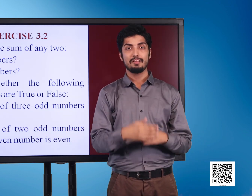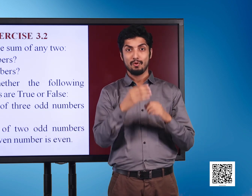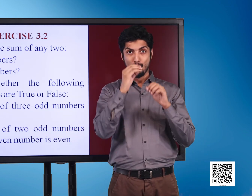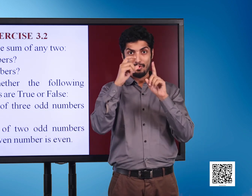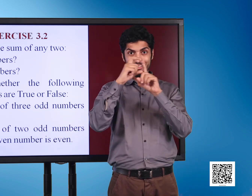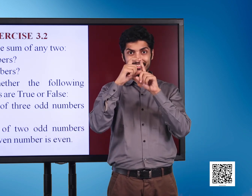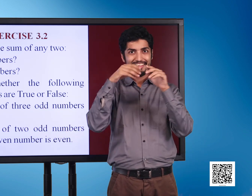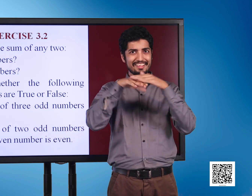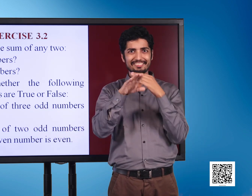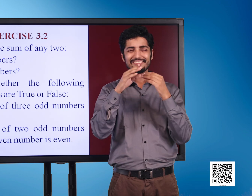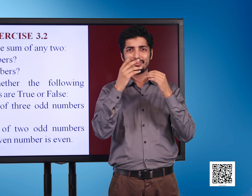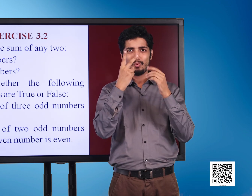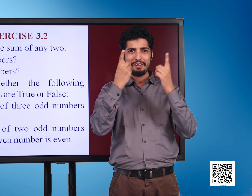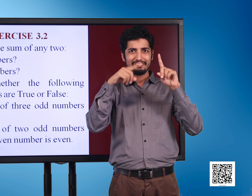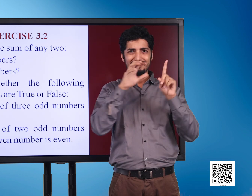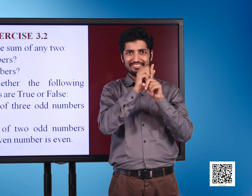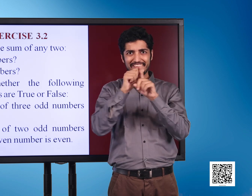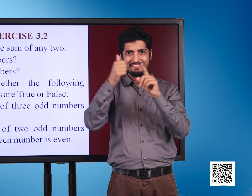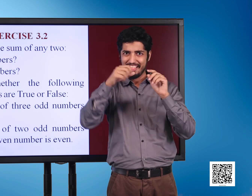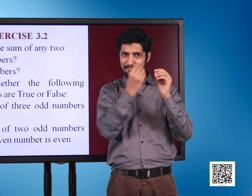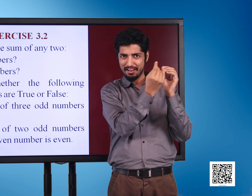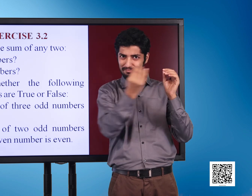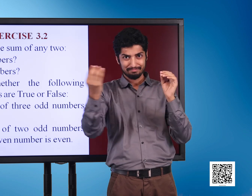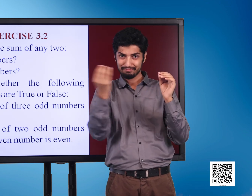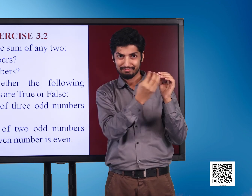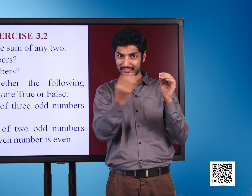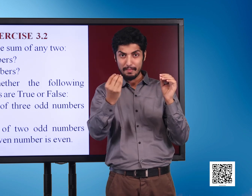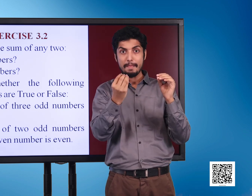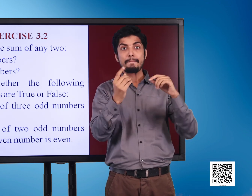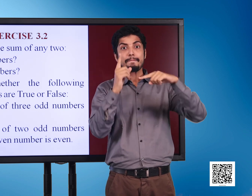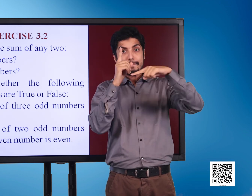The sum of two odd numbers and one even number is even.